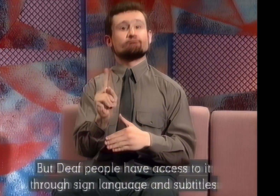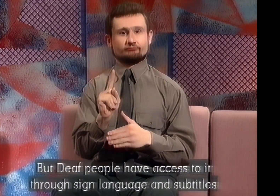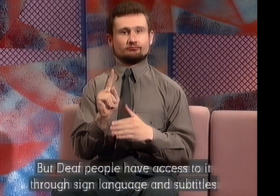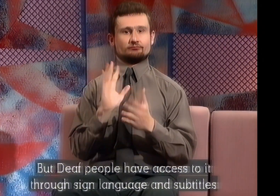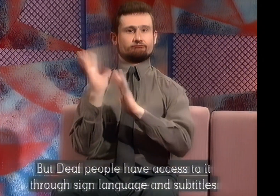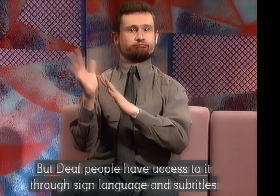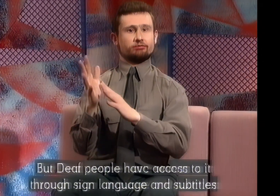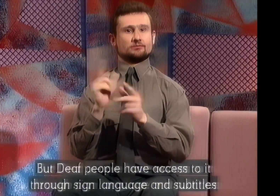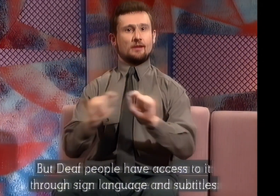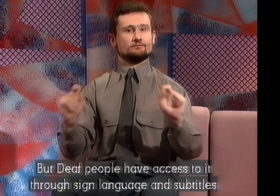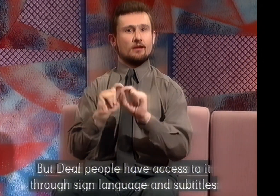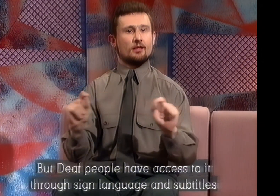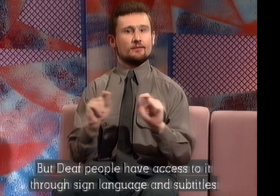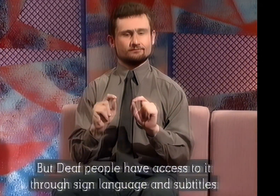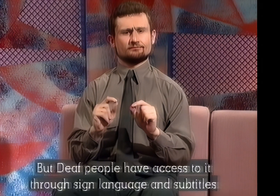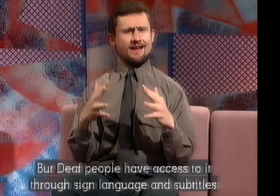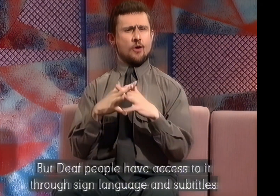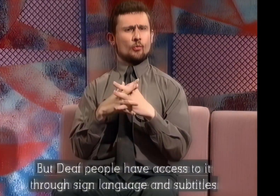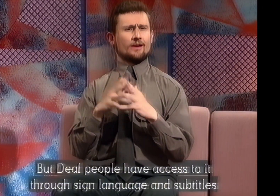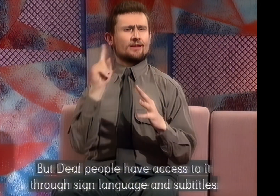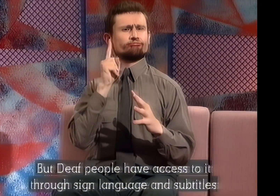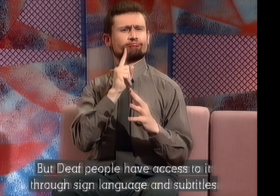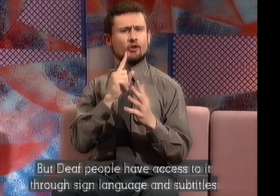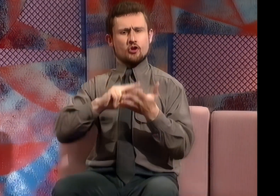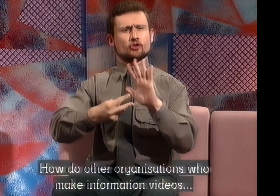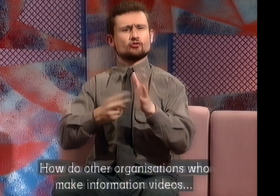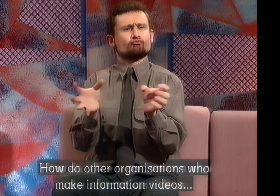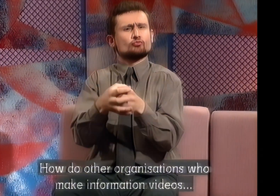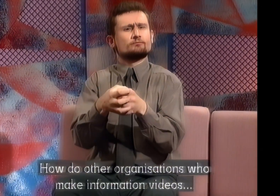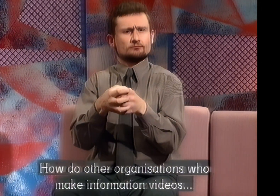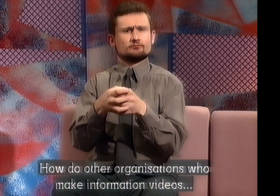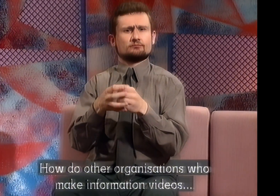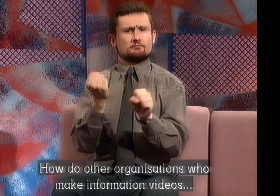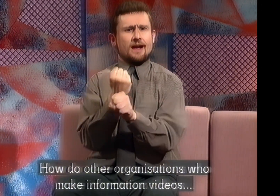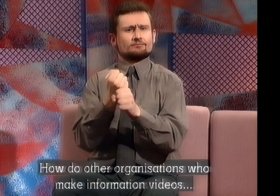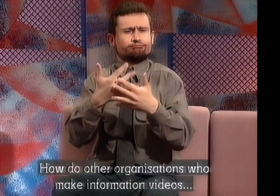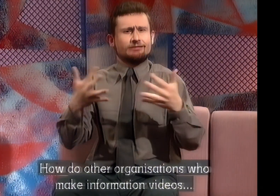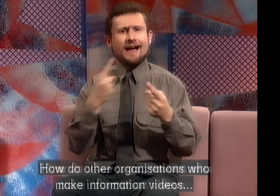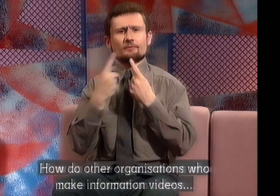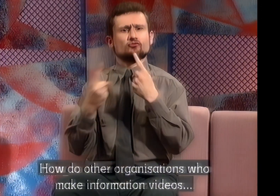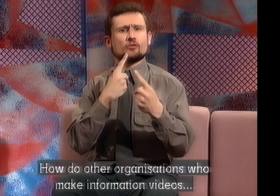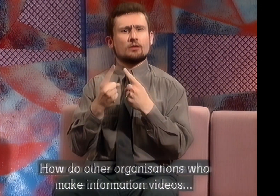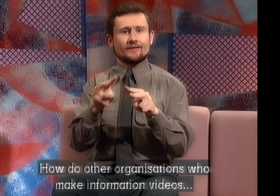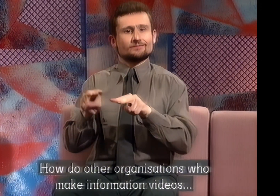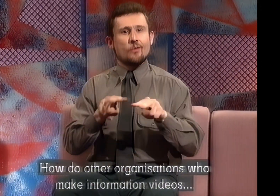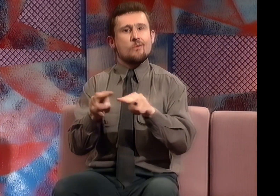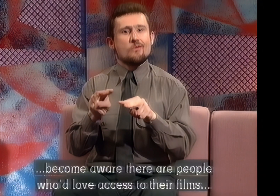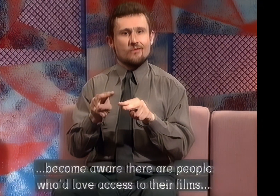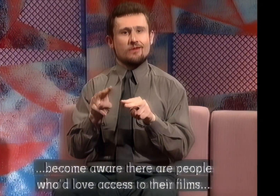given access to it through sign language and subtitles. So how do other organisations who make information videos become